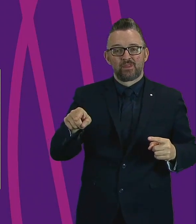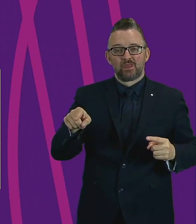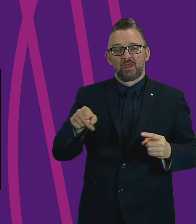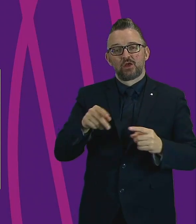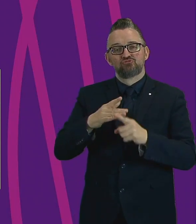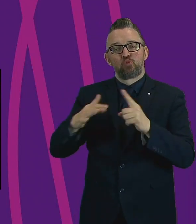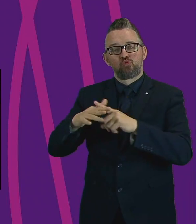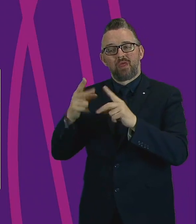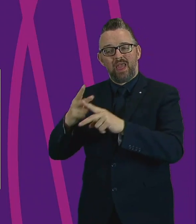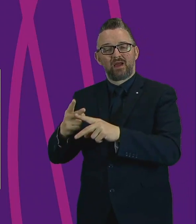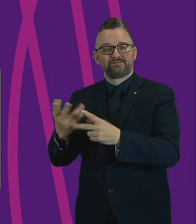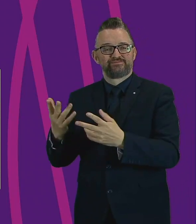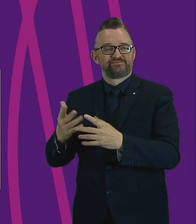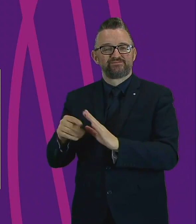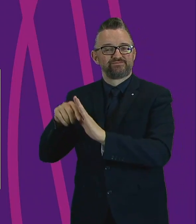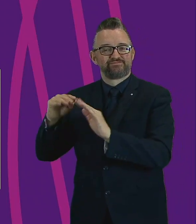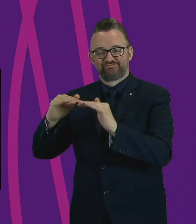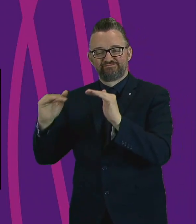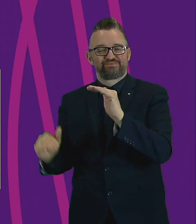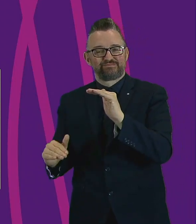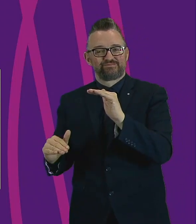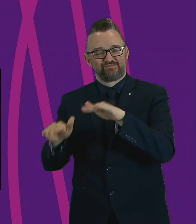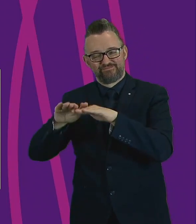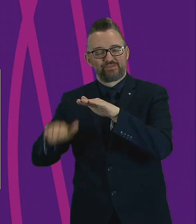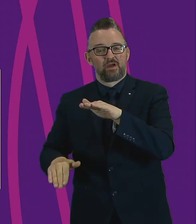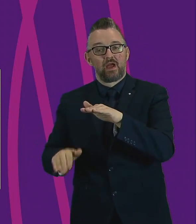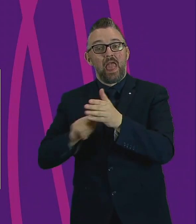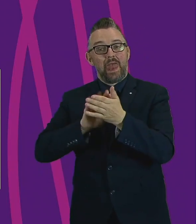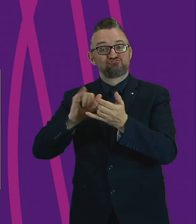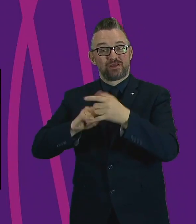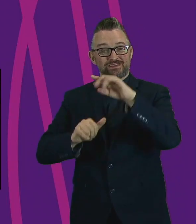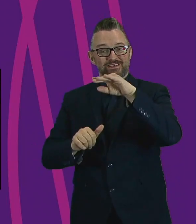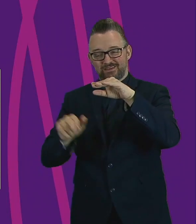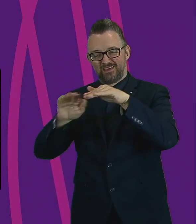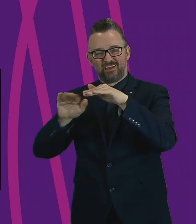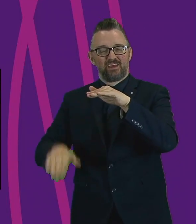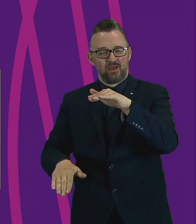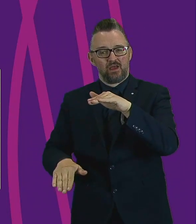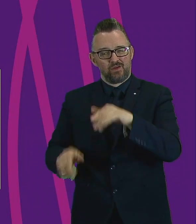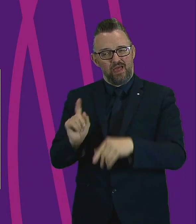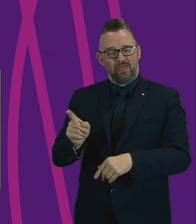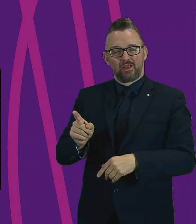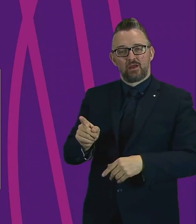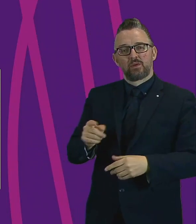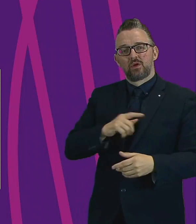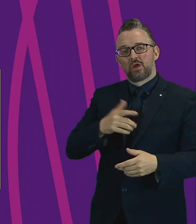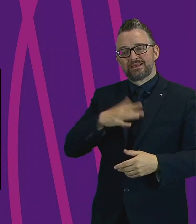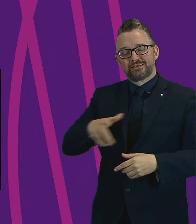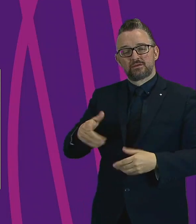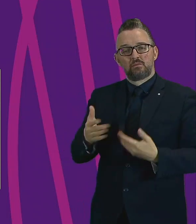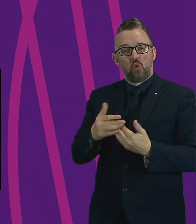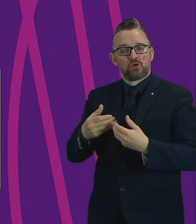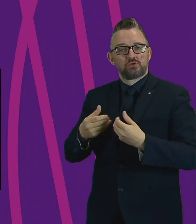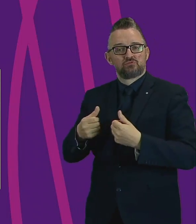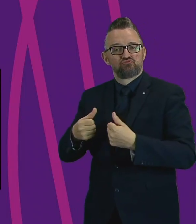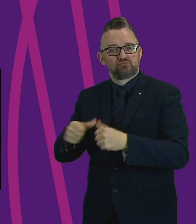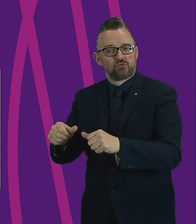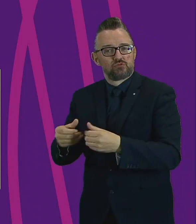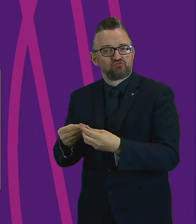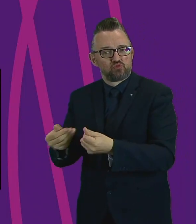NHS. I'm not alone in this chamber in having to pursue proper testing and resources being made available to care homes in my